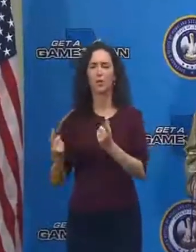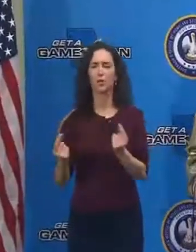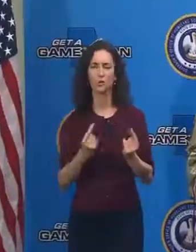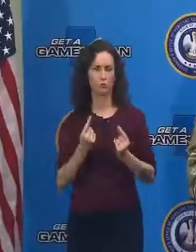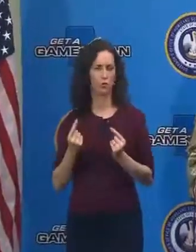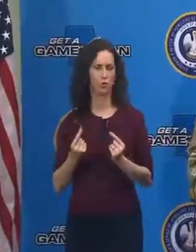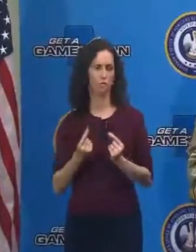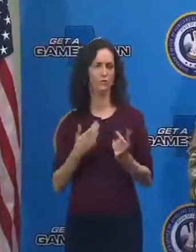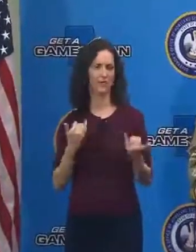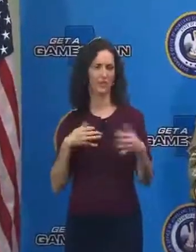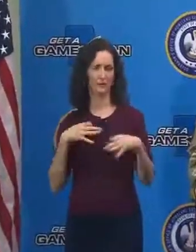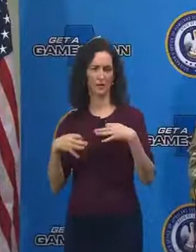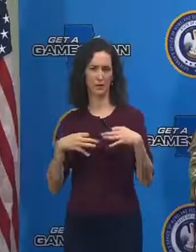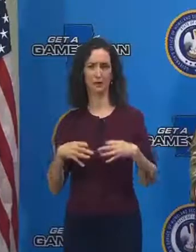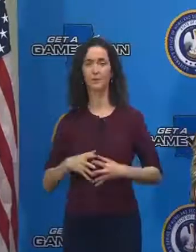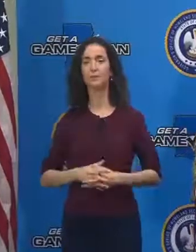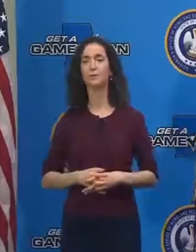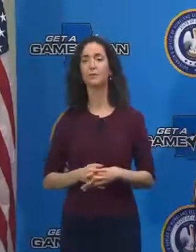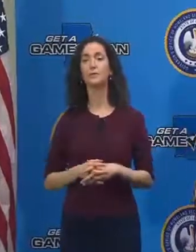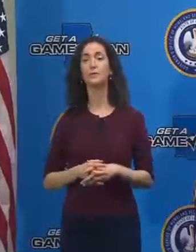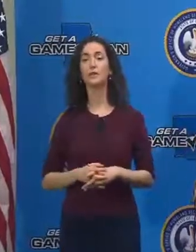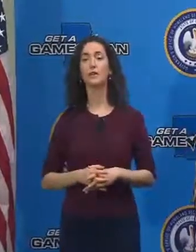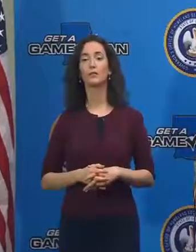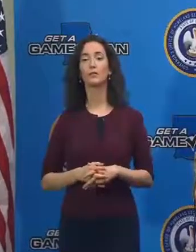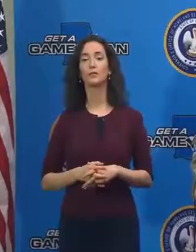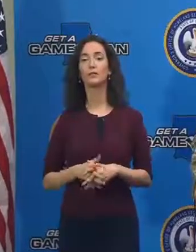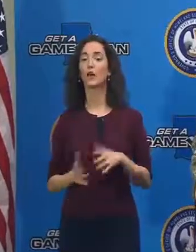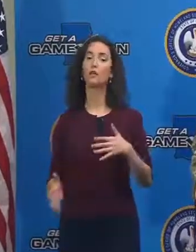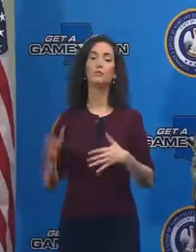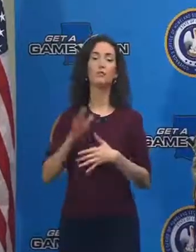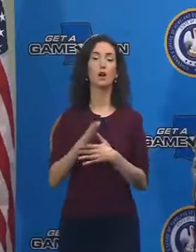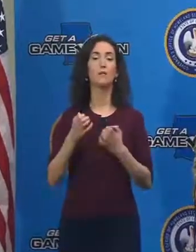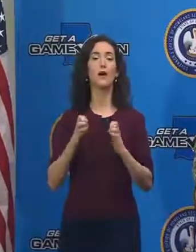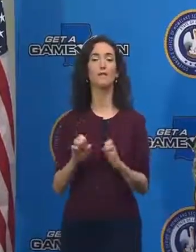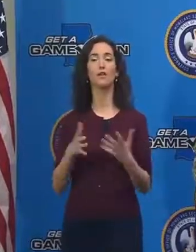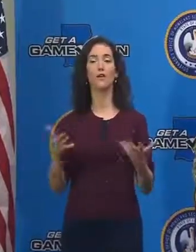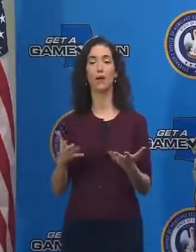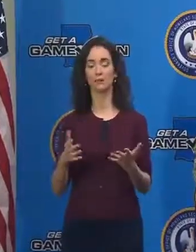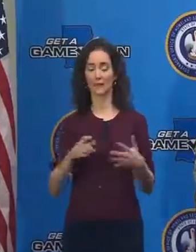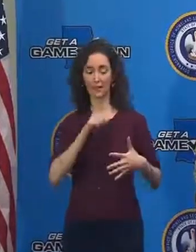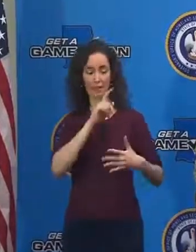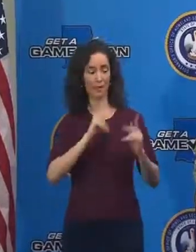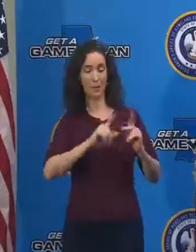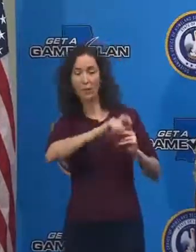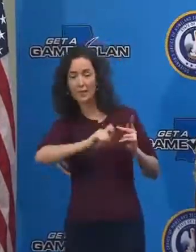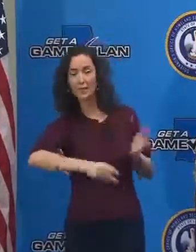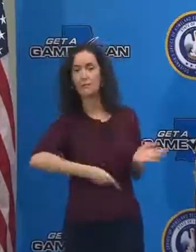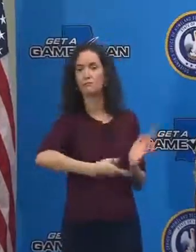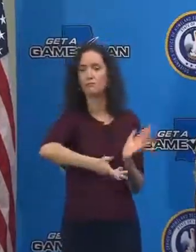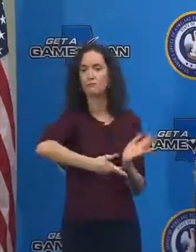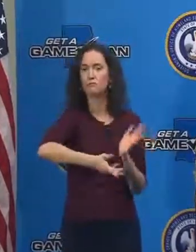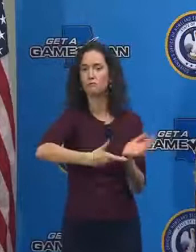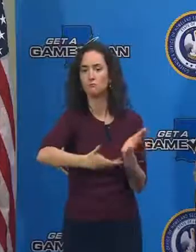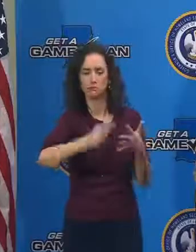those major lines of effort. So for us, our main effort is with commodities distribution. Right now, we have 71